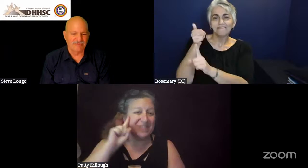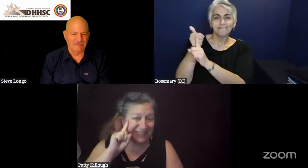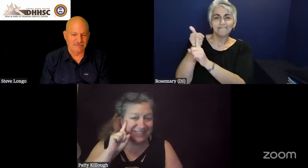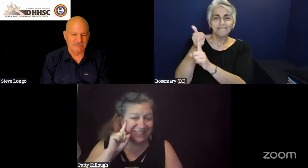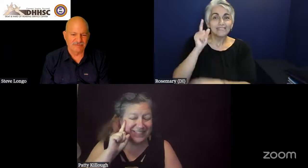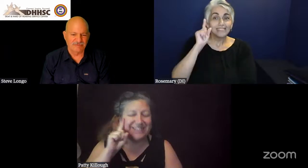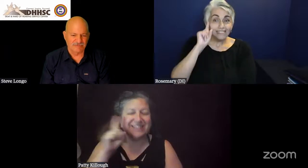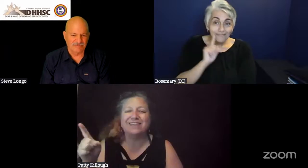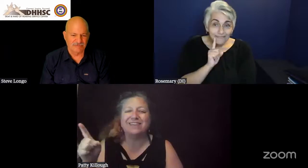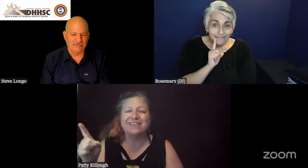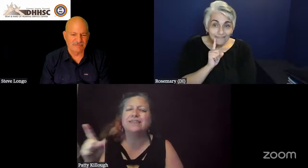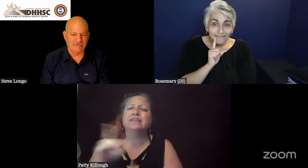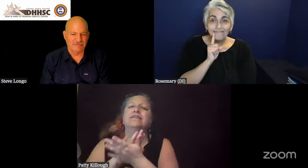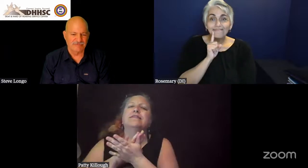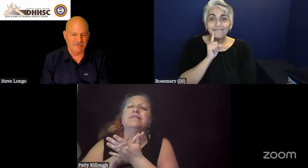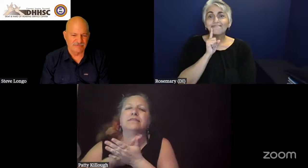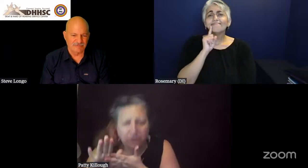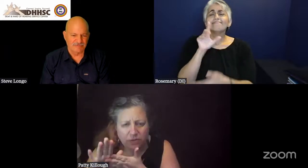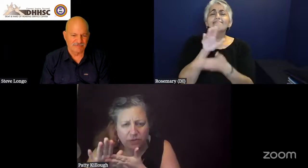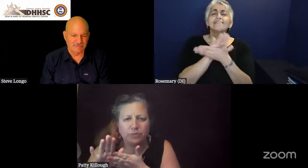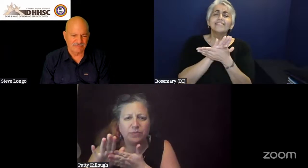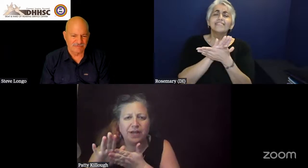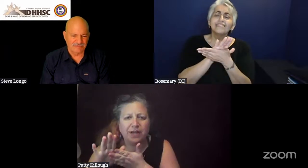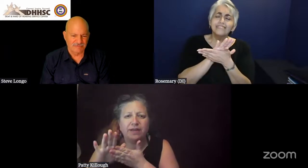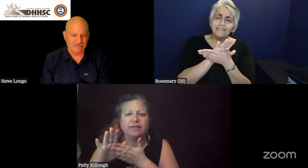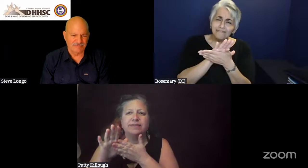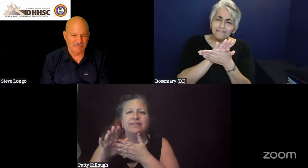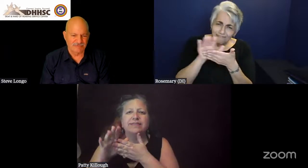Sacido. He's deaf.